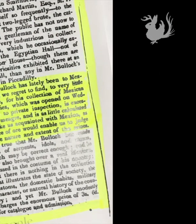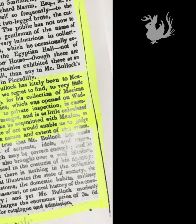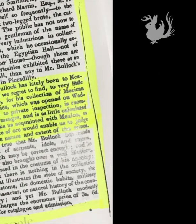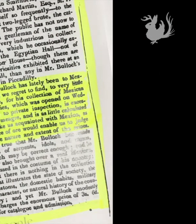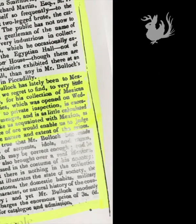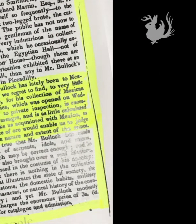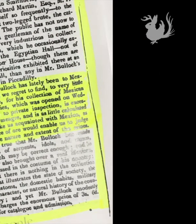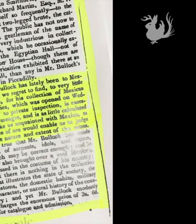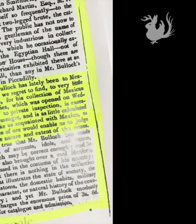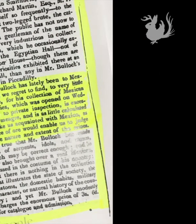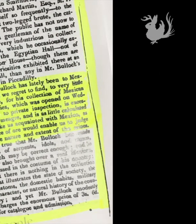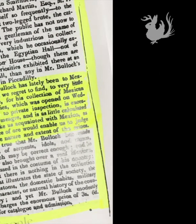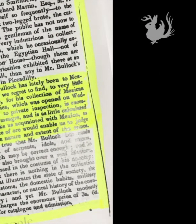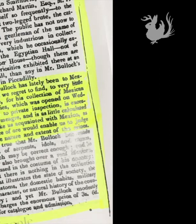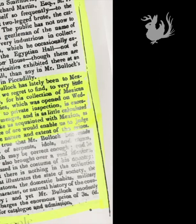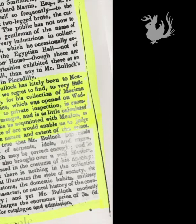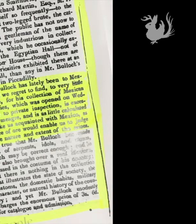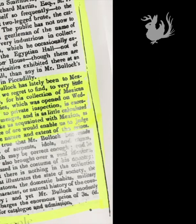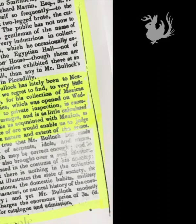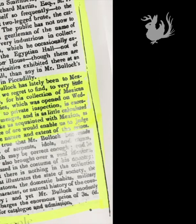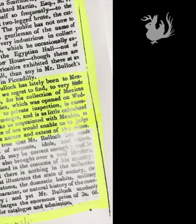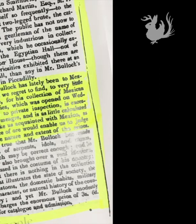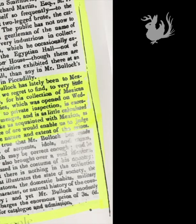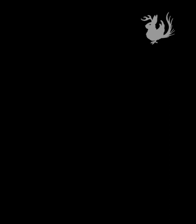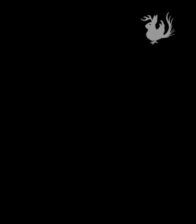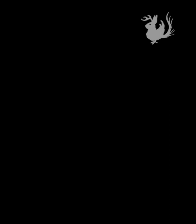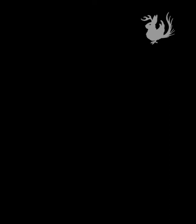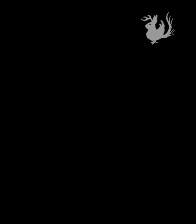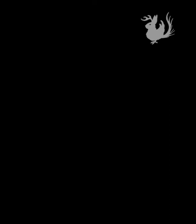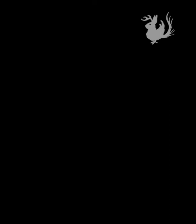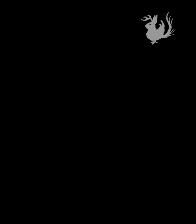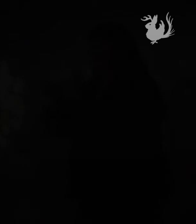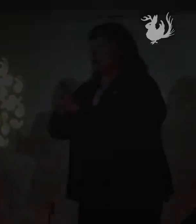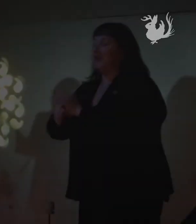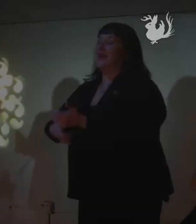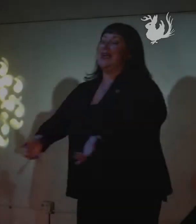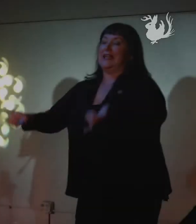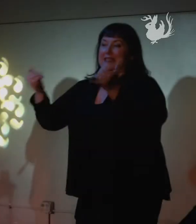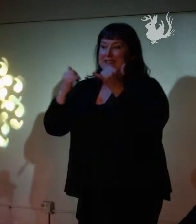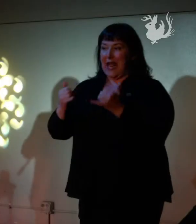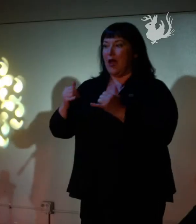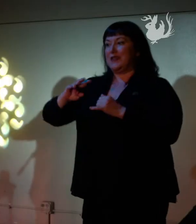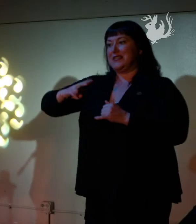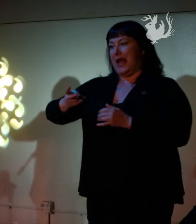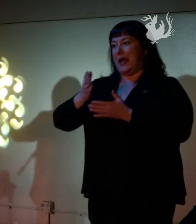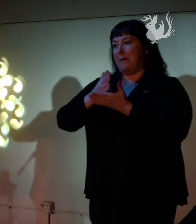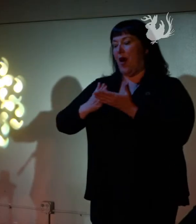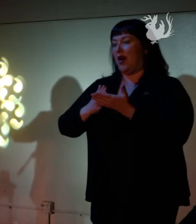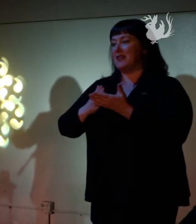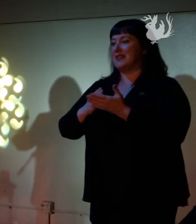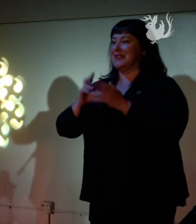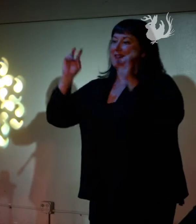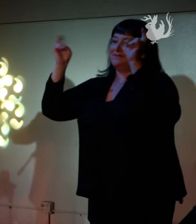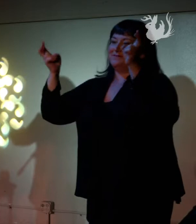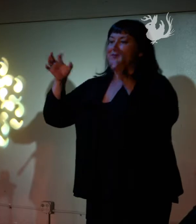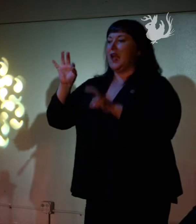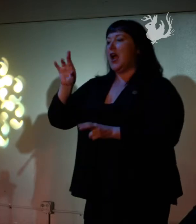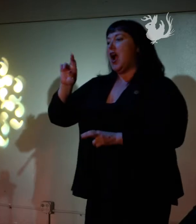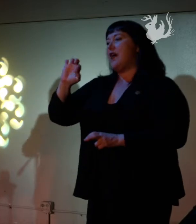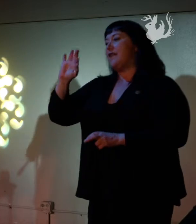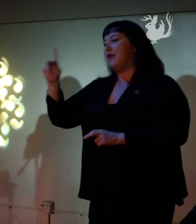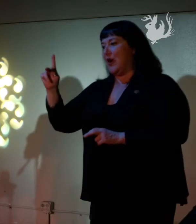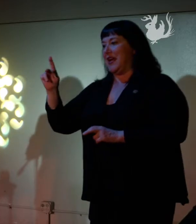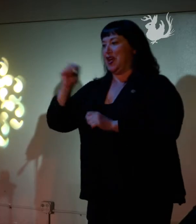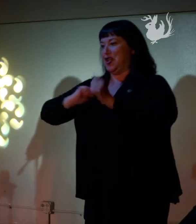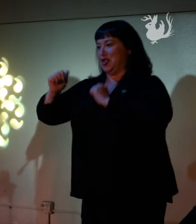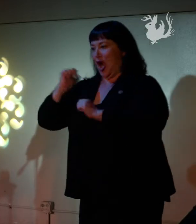I read it. It was brutal. So this brings us to act two, what I like to call the freak show, and the reason I'm putting it in